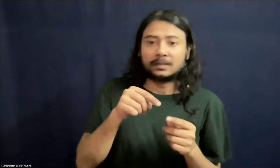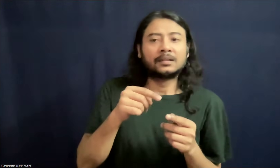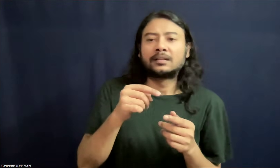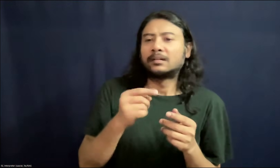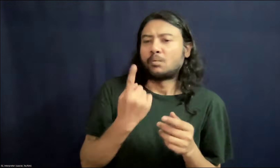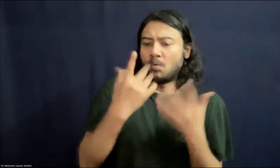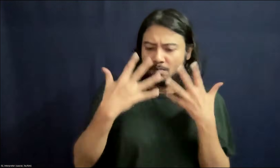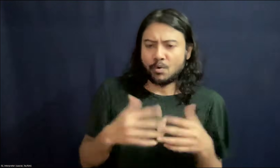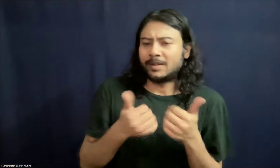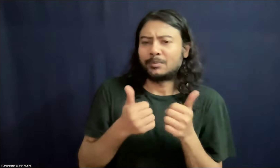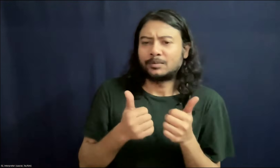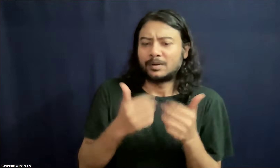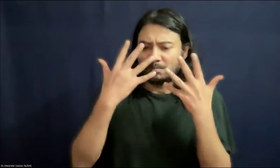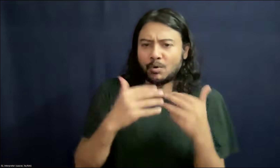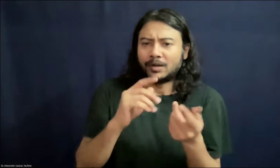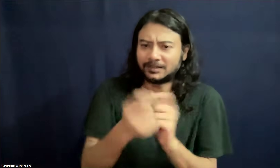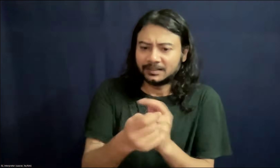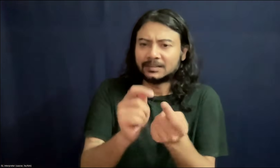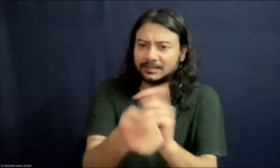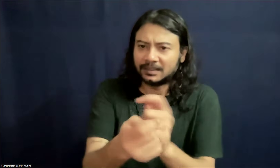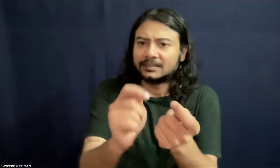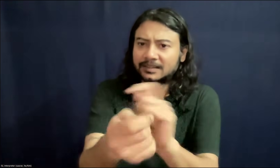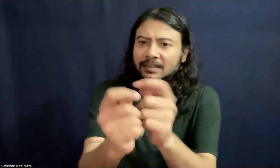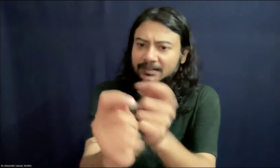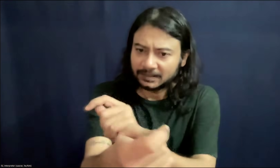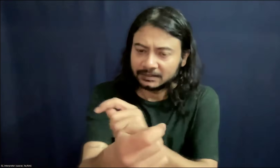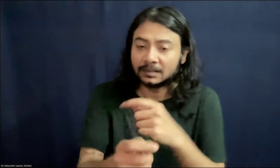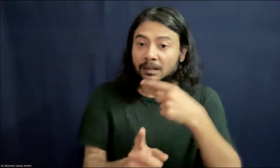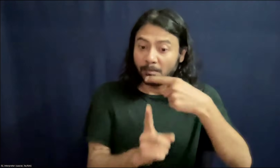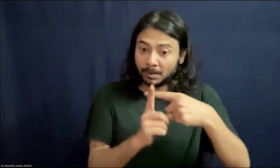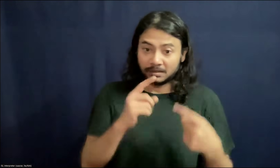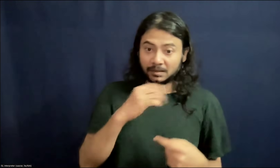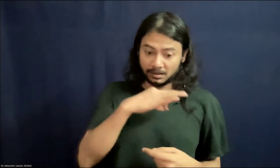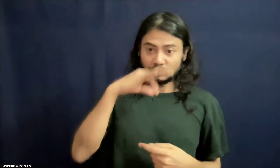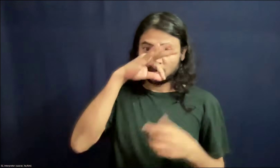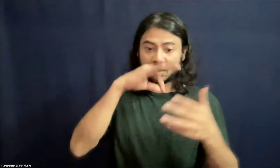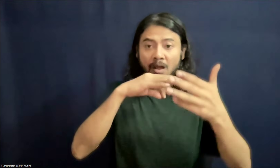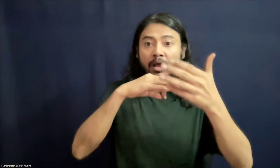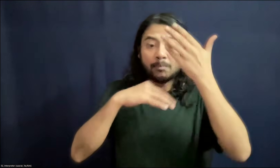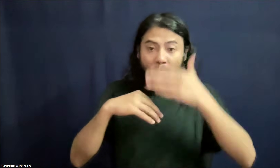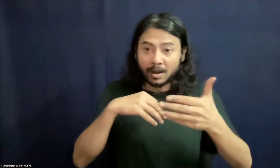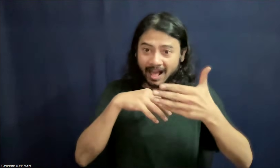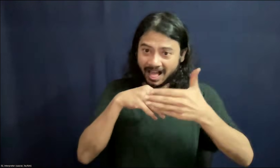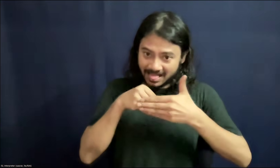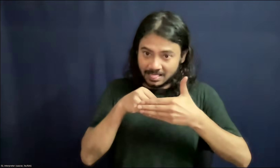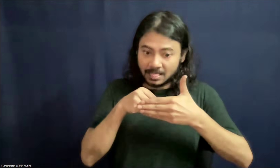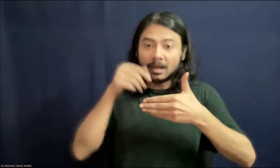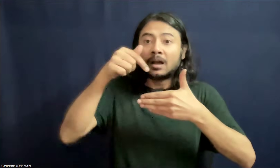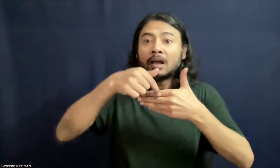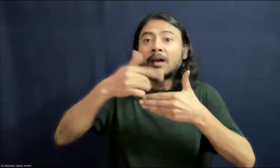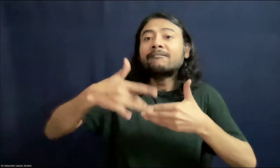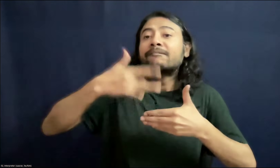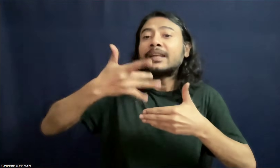because it keeps on storing its desires. And at death, all these desires get transferred to the next body.